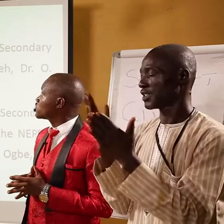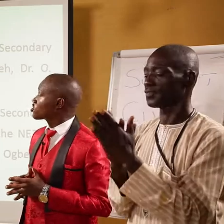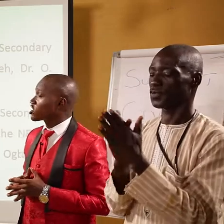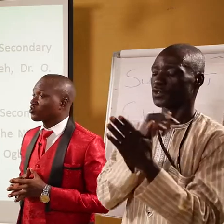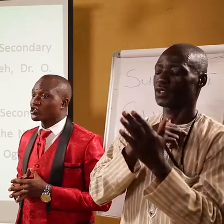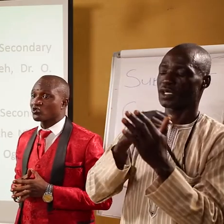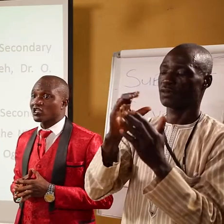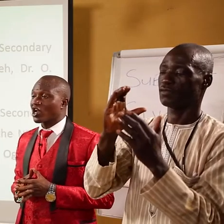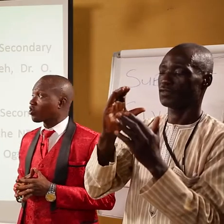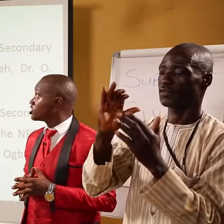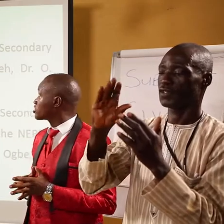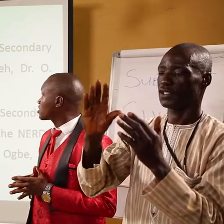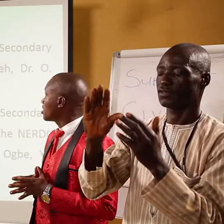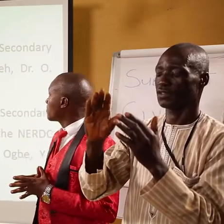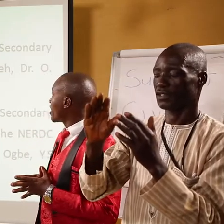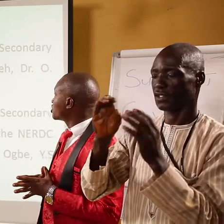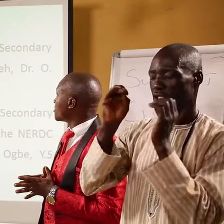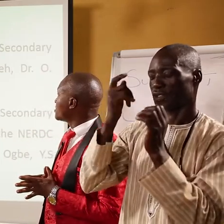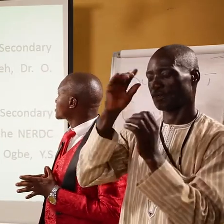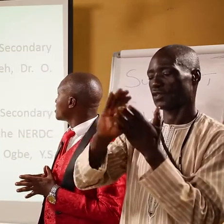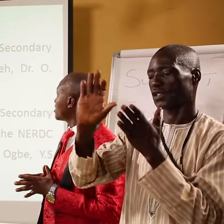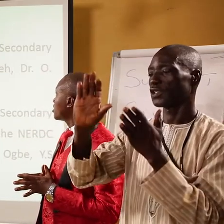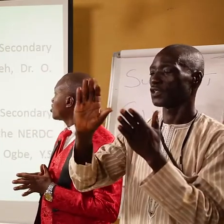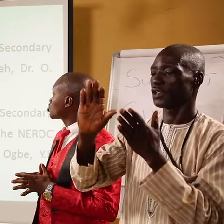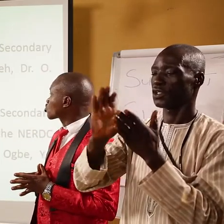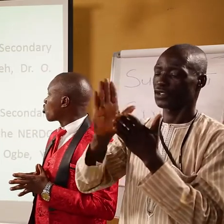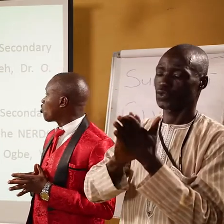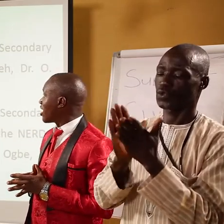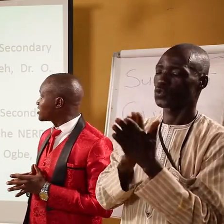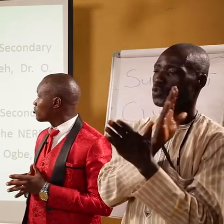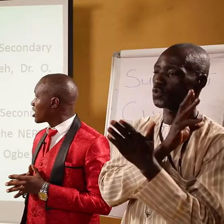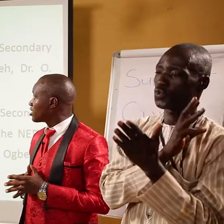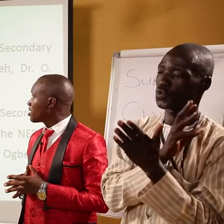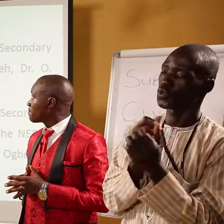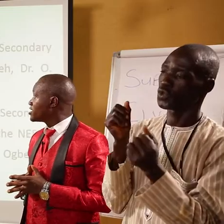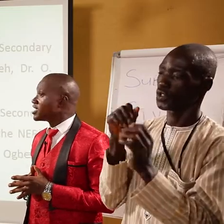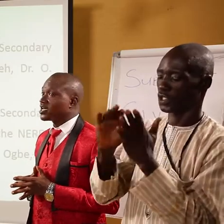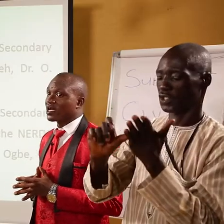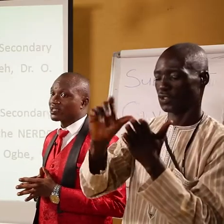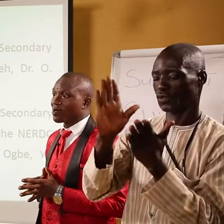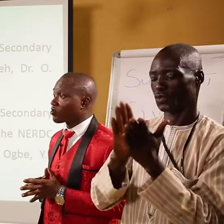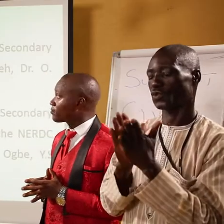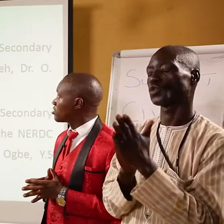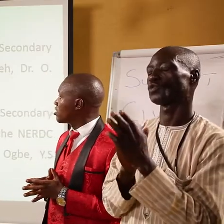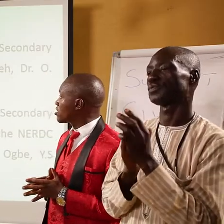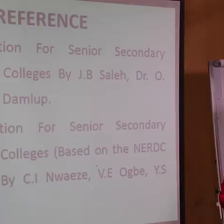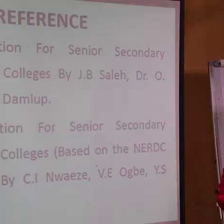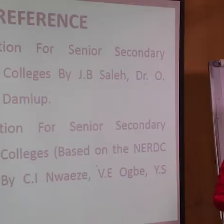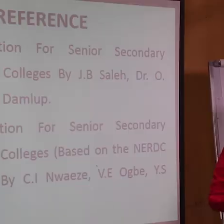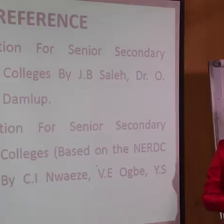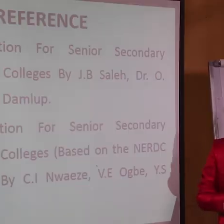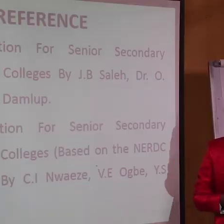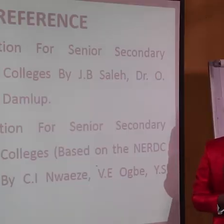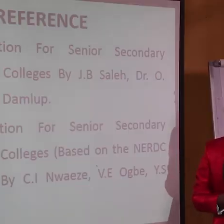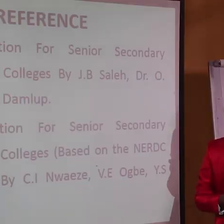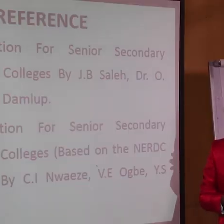for Senior Secondary Schools and Colleges by J.B. Saleh, Dr. O. Ademola, P.A. Damlop. Number